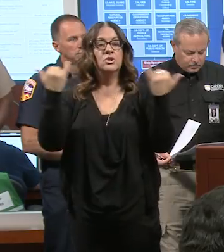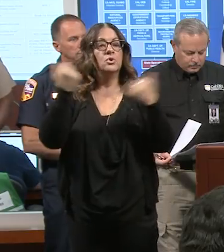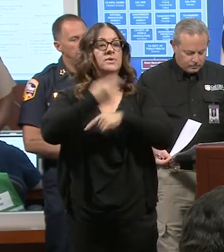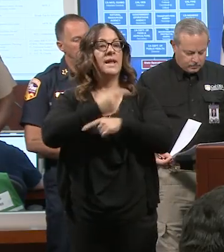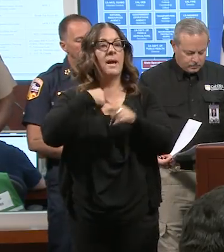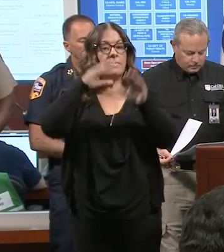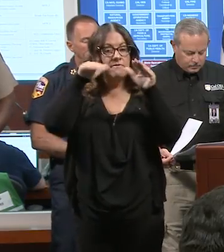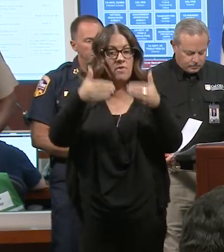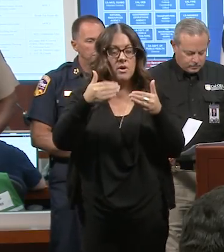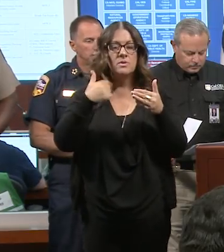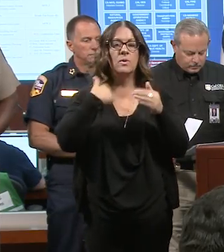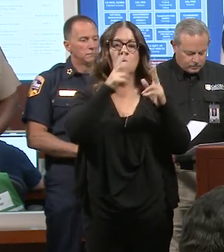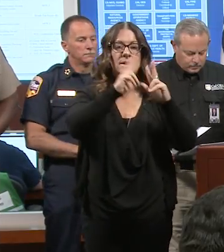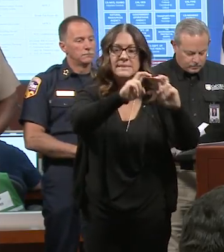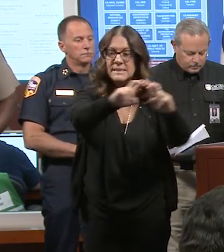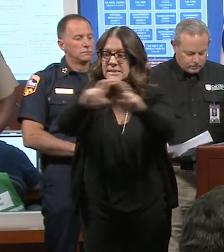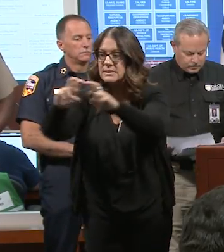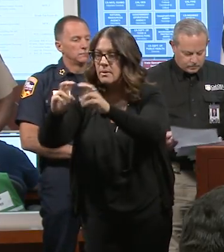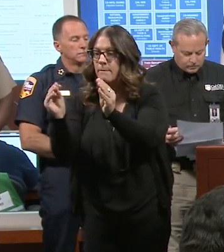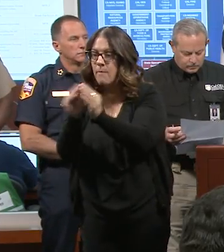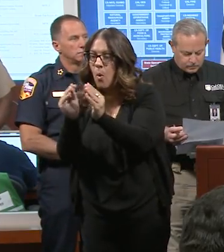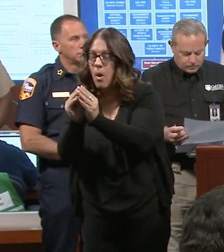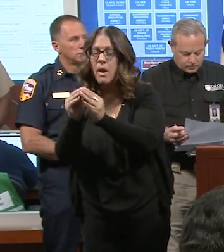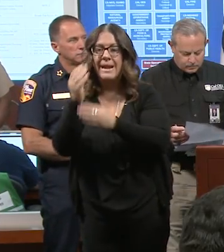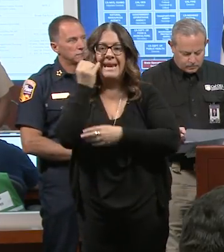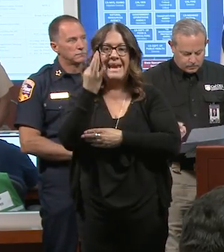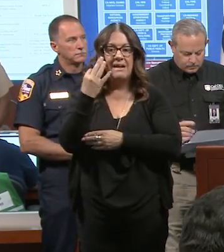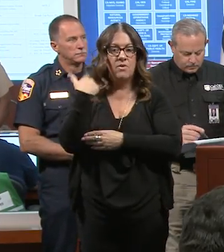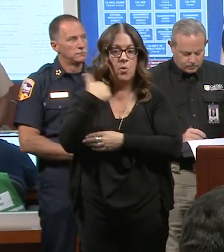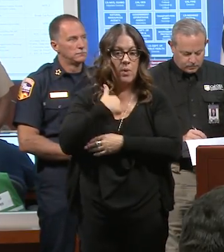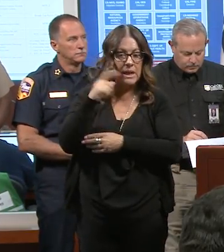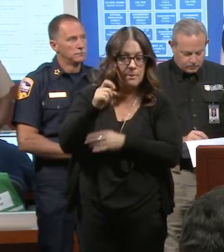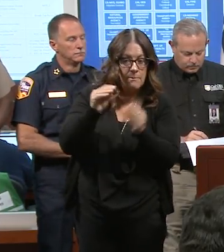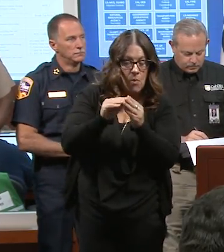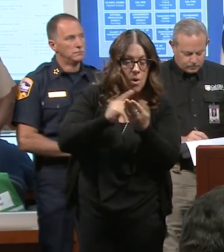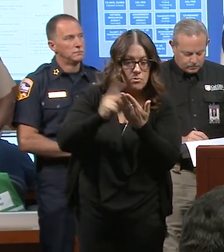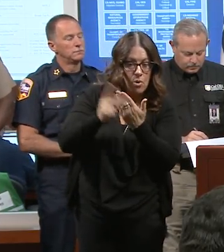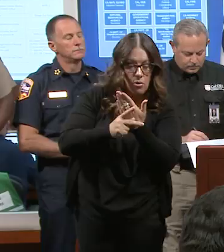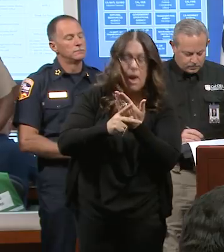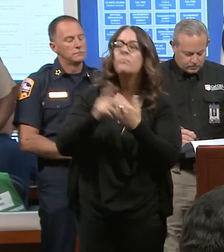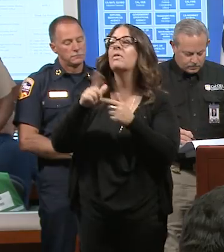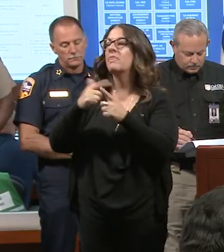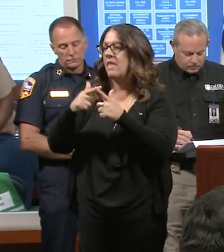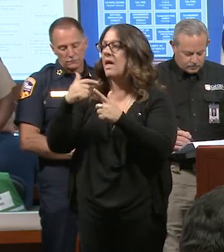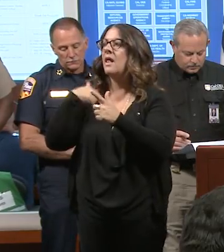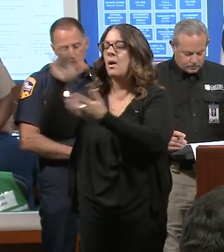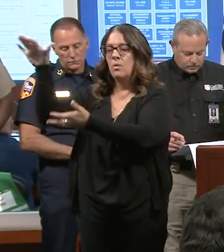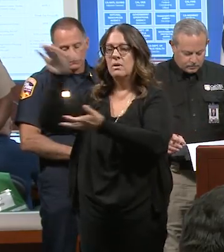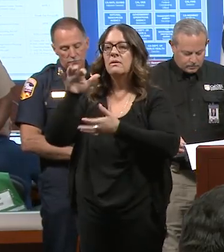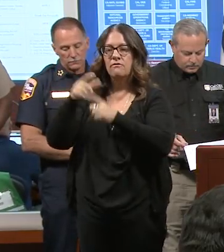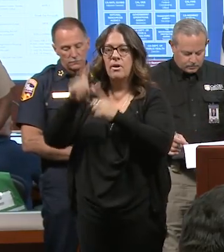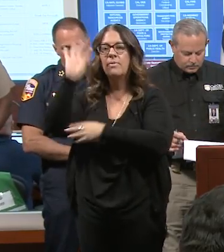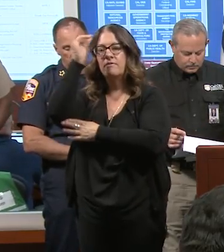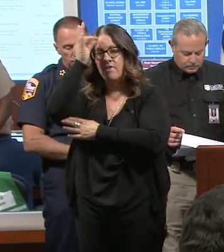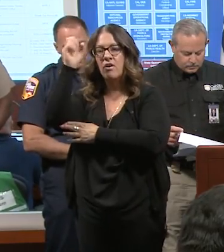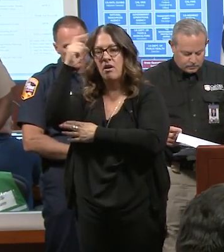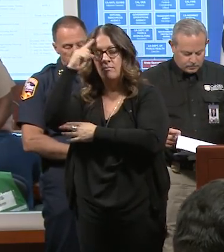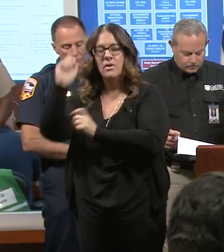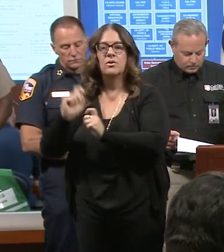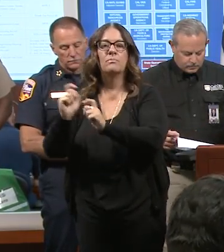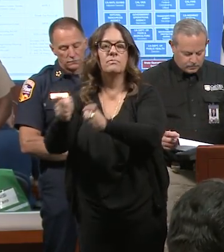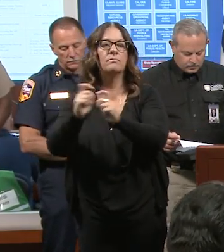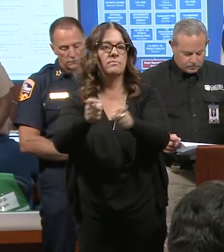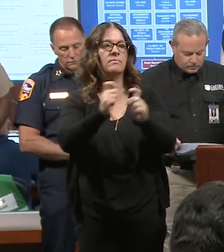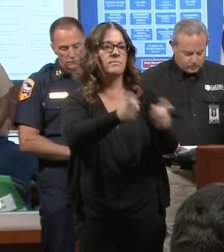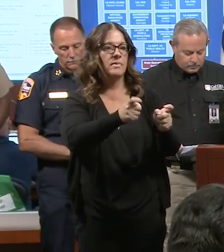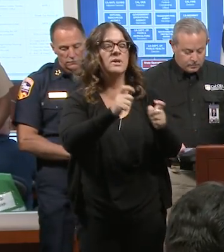further assessments to turn on additional programs from the federal government that will be able to help individuals that with the